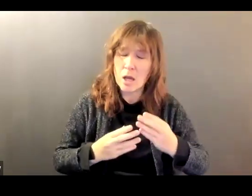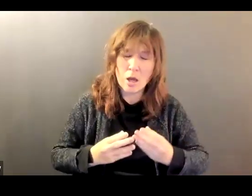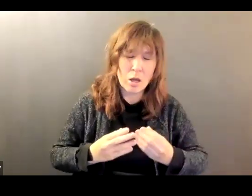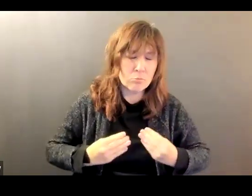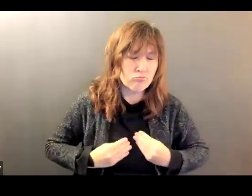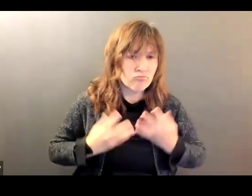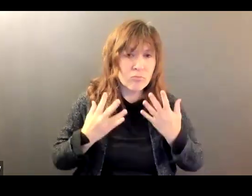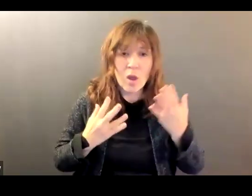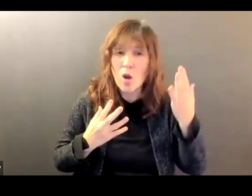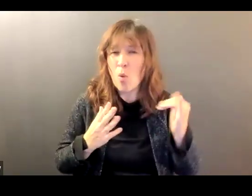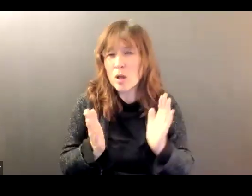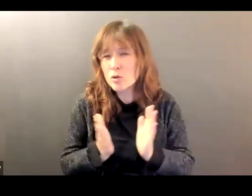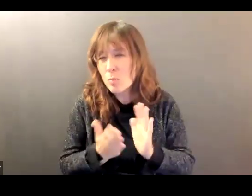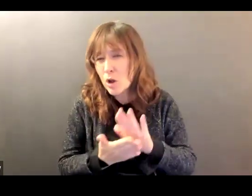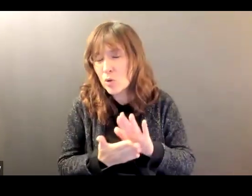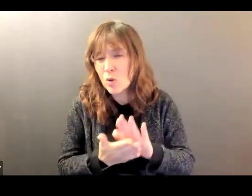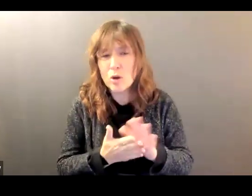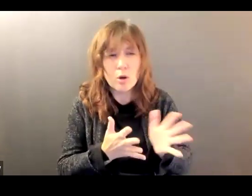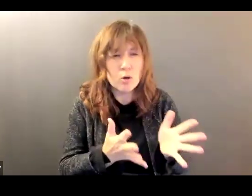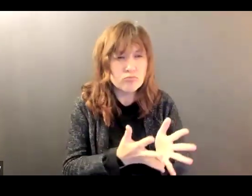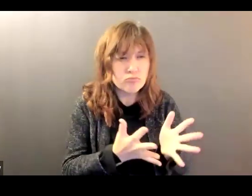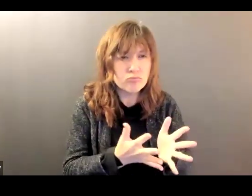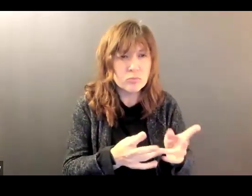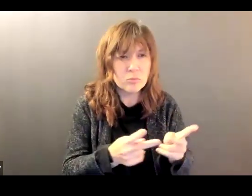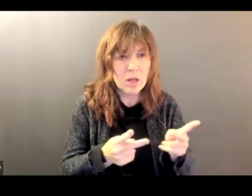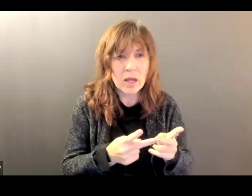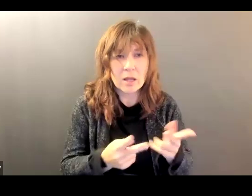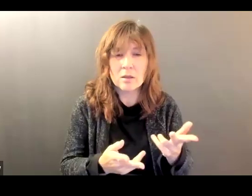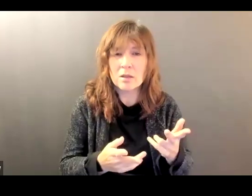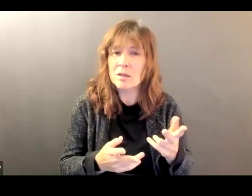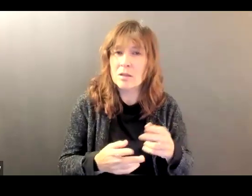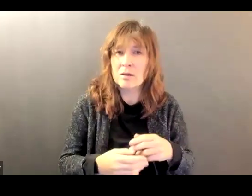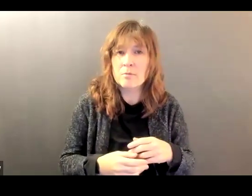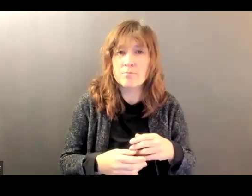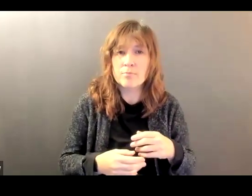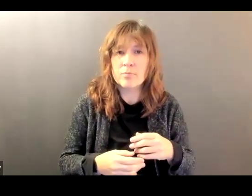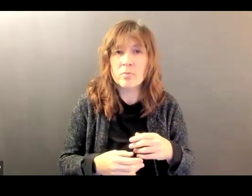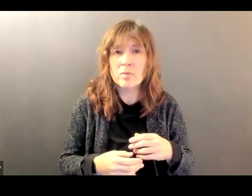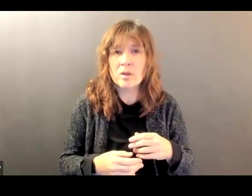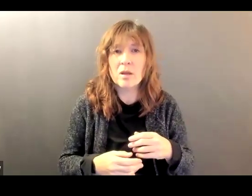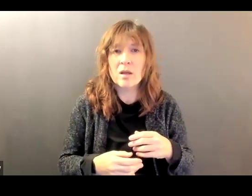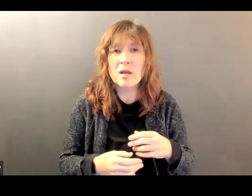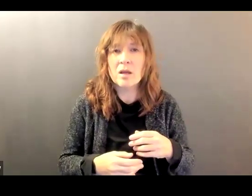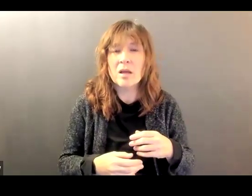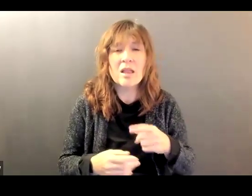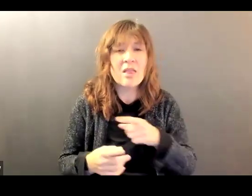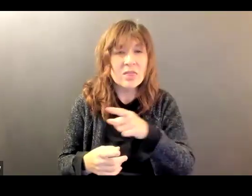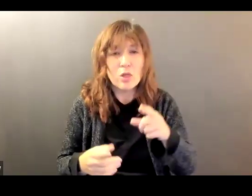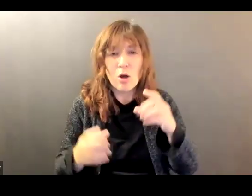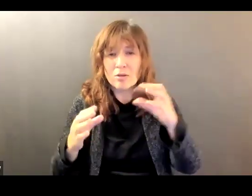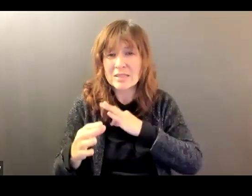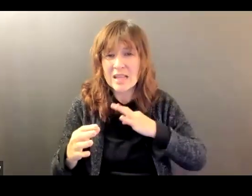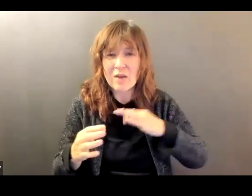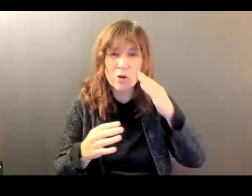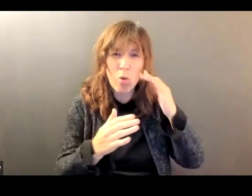is small, nurturing, and personal. Every adult in the building knows about his strengths, his fears, how to support him, and for that I am